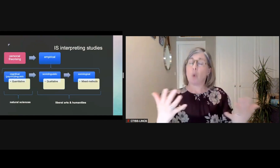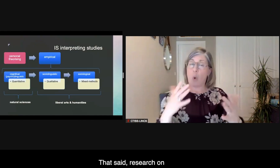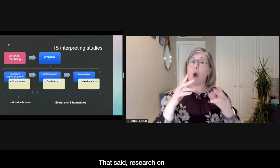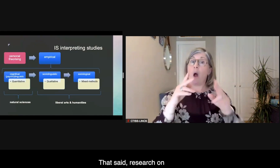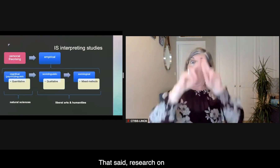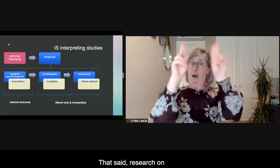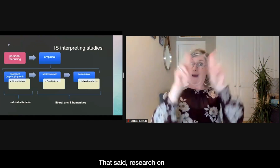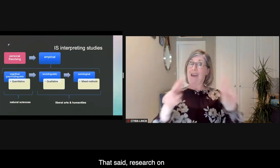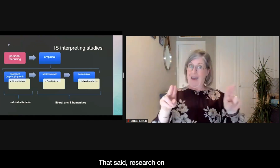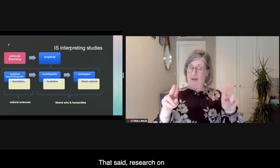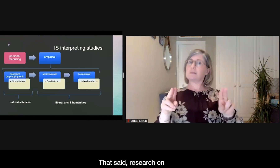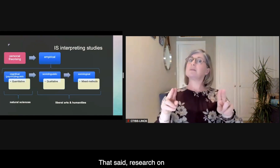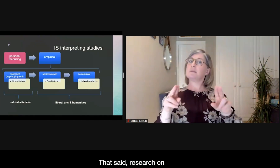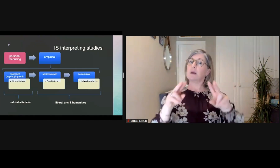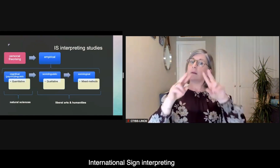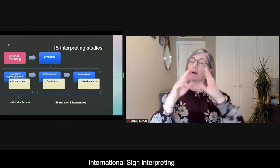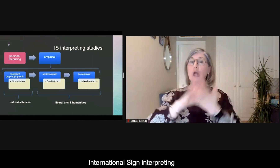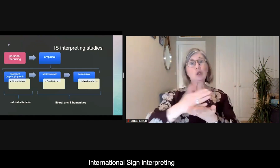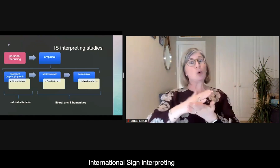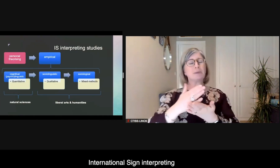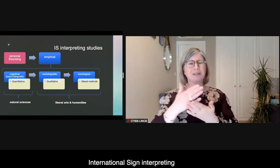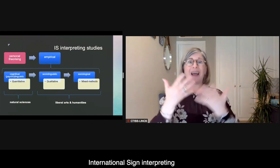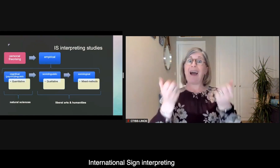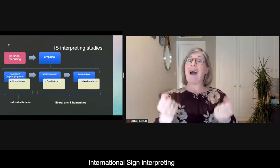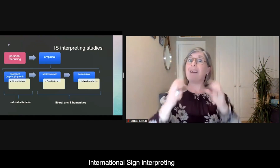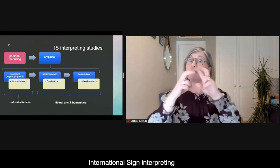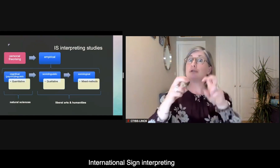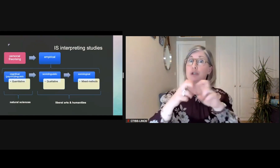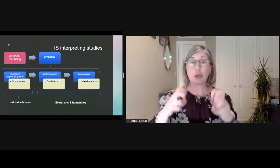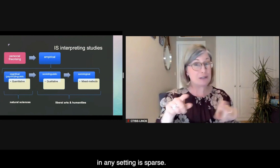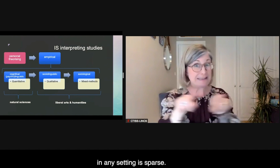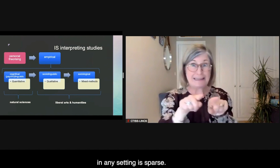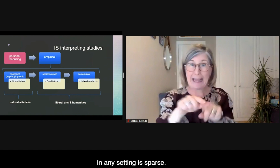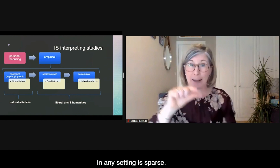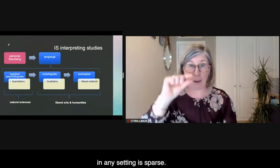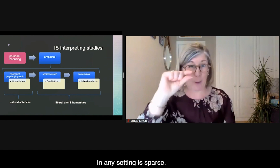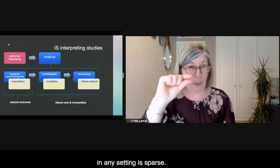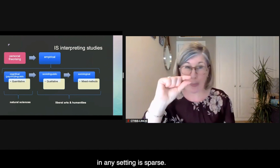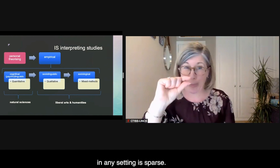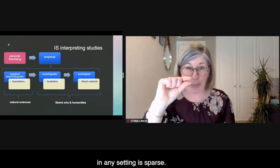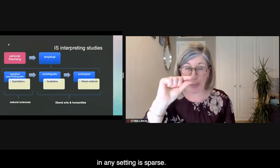research on international sign interpreting in any setting is sparse.